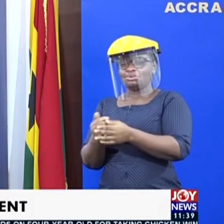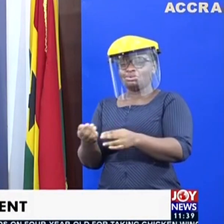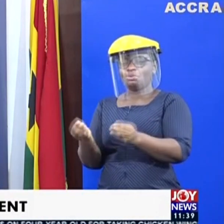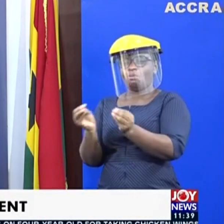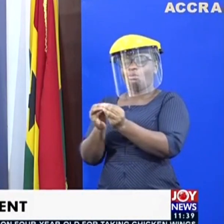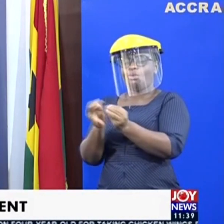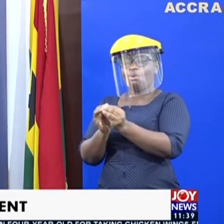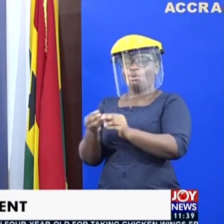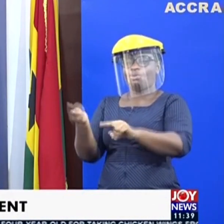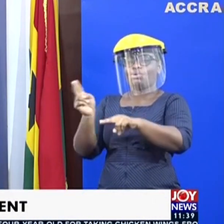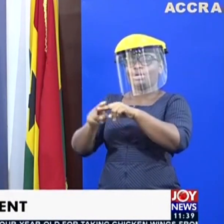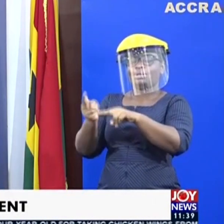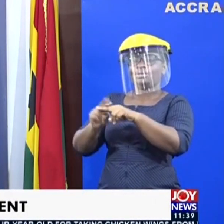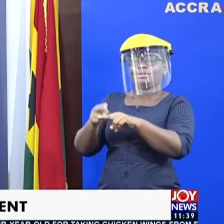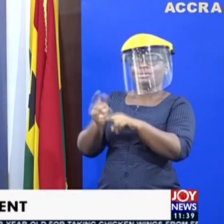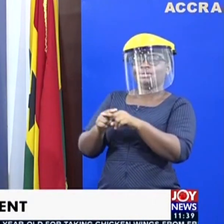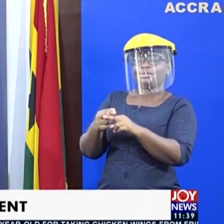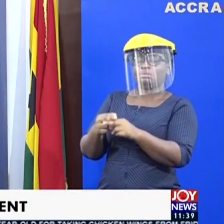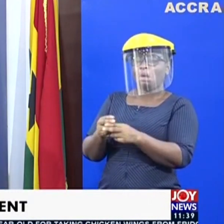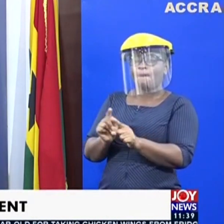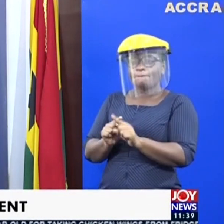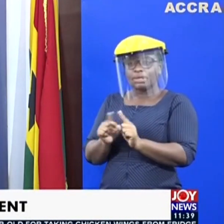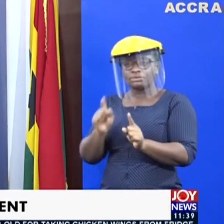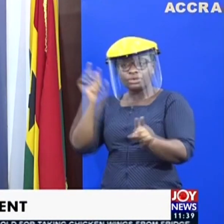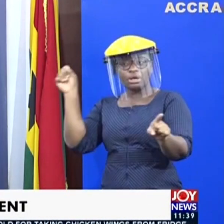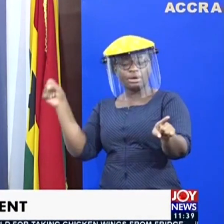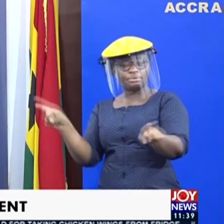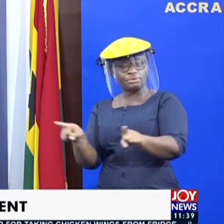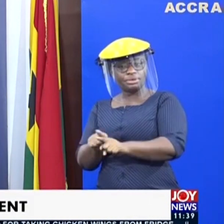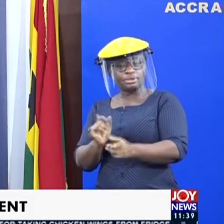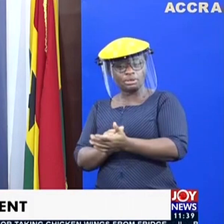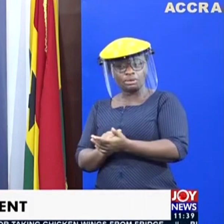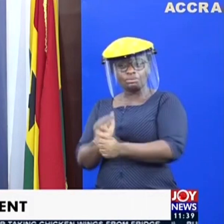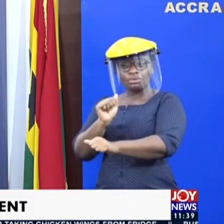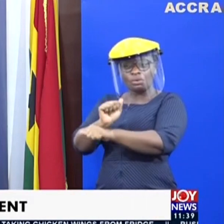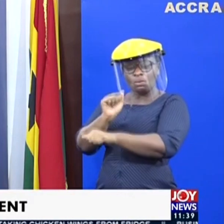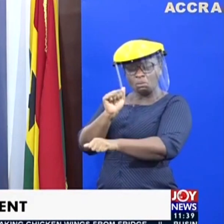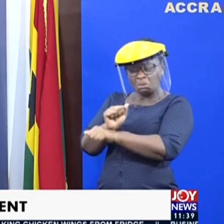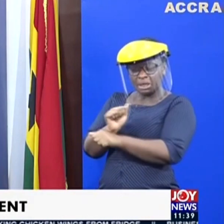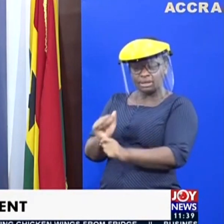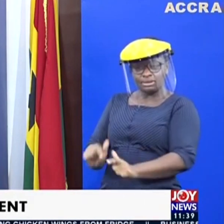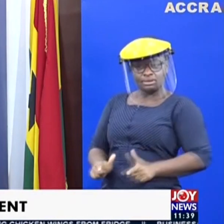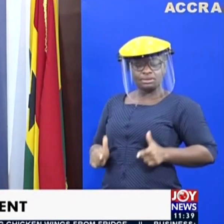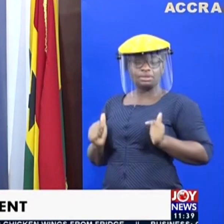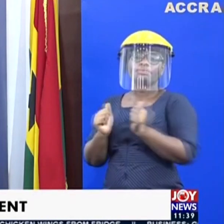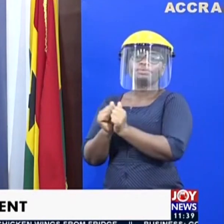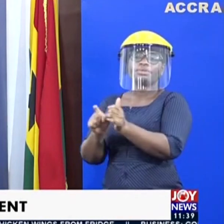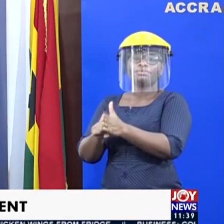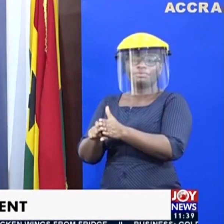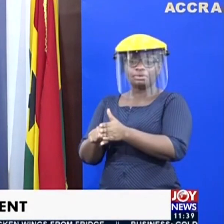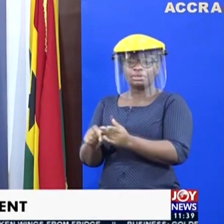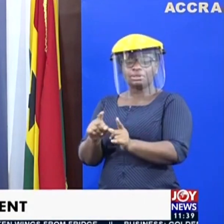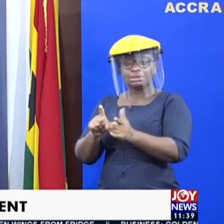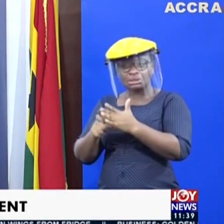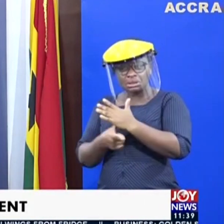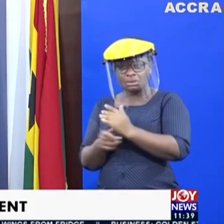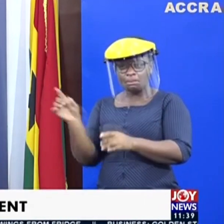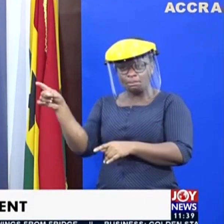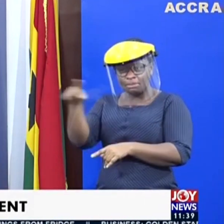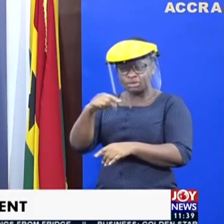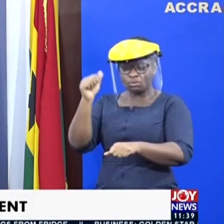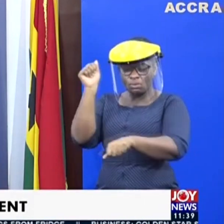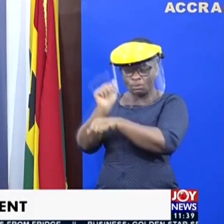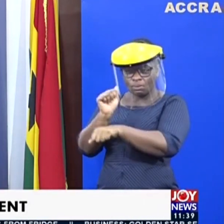risk in spike. But if you have also agreed that we need to live with the virus, we must also do the balance as